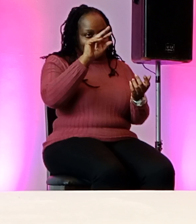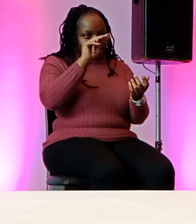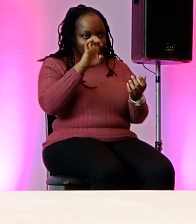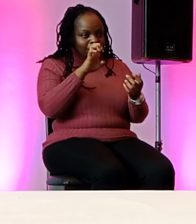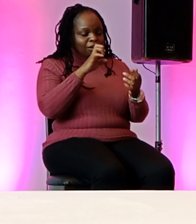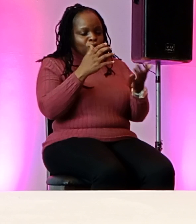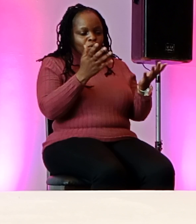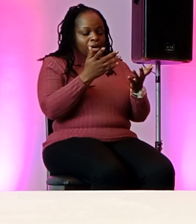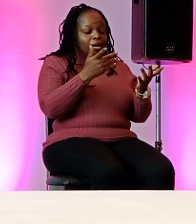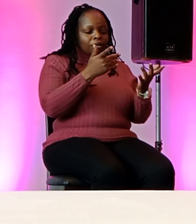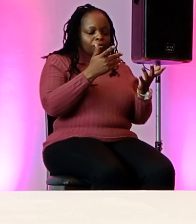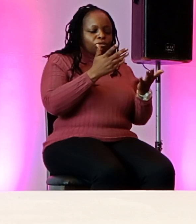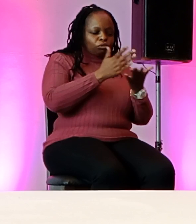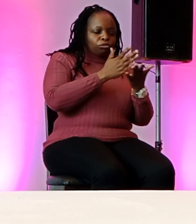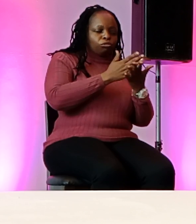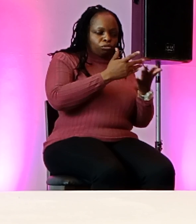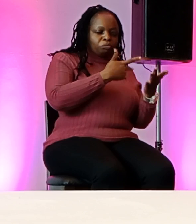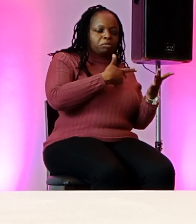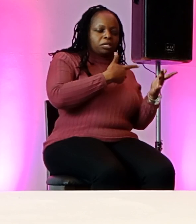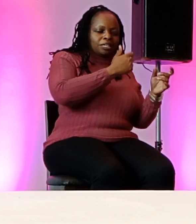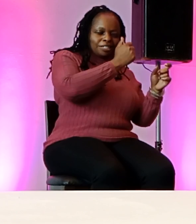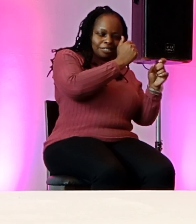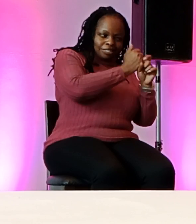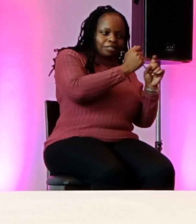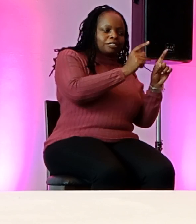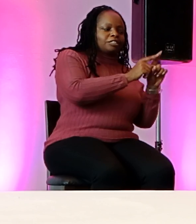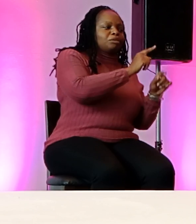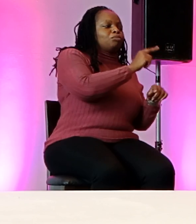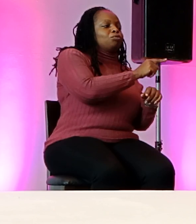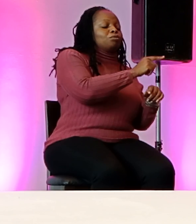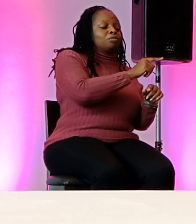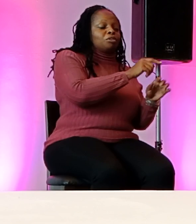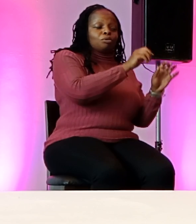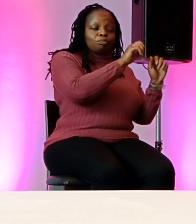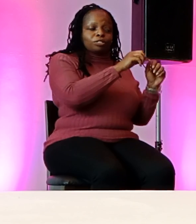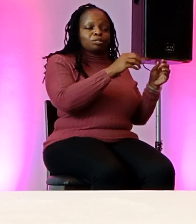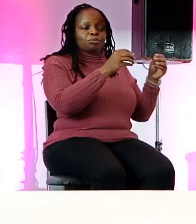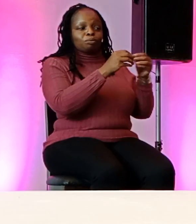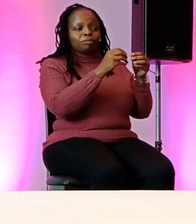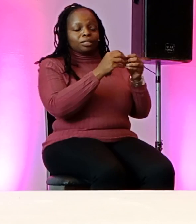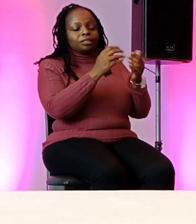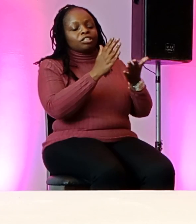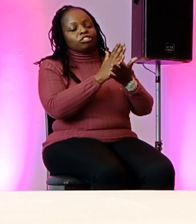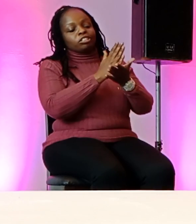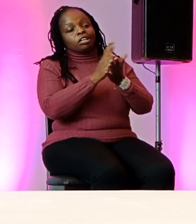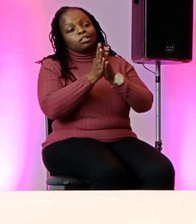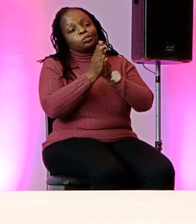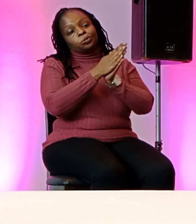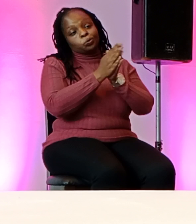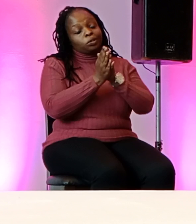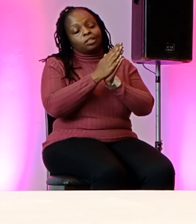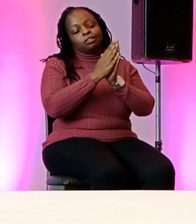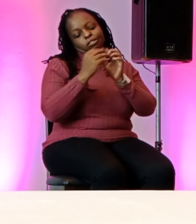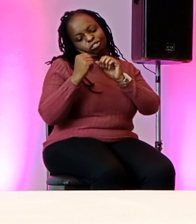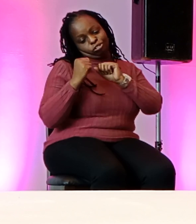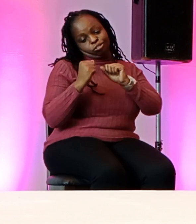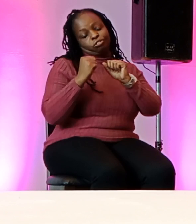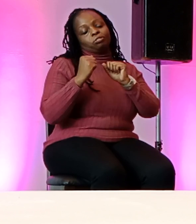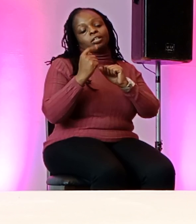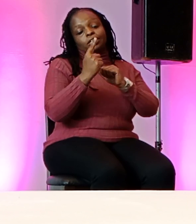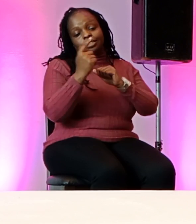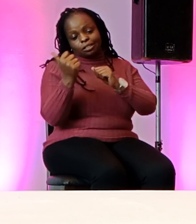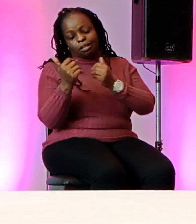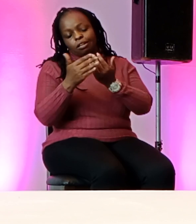where I had to do what you have had to do. So we need to meet often, share our stories, affirm each other,